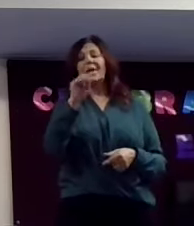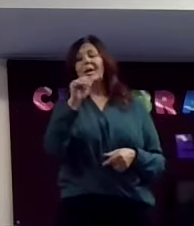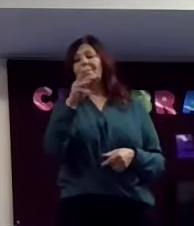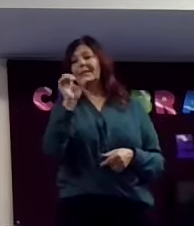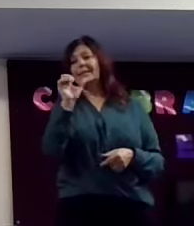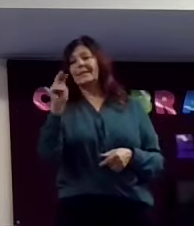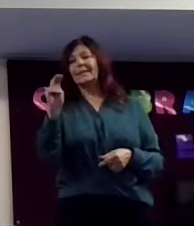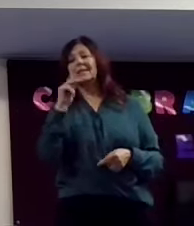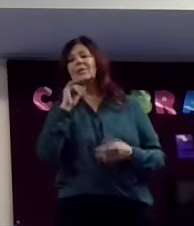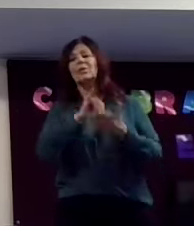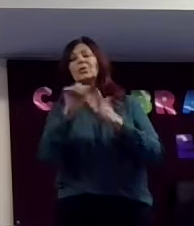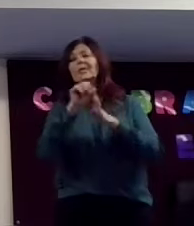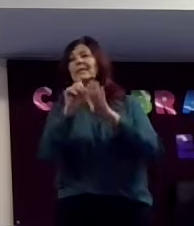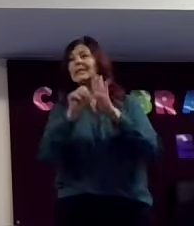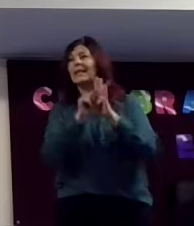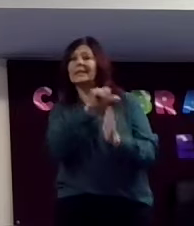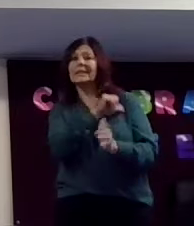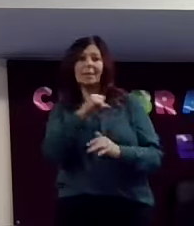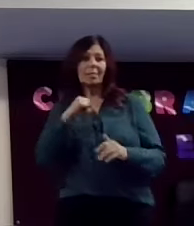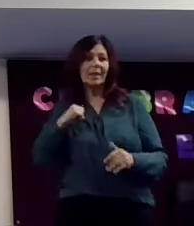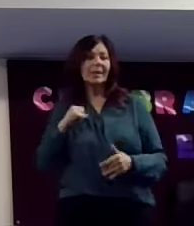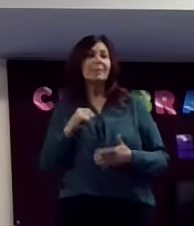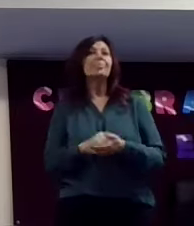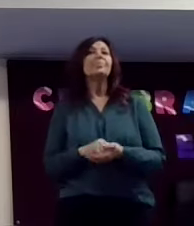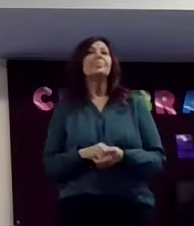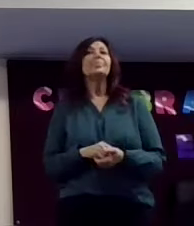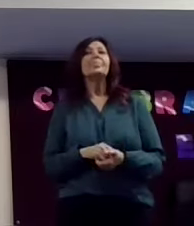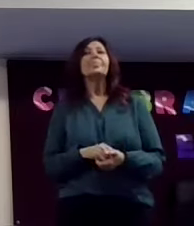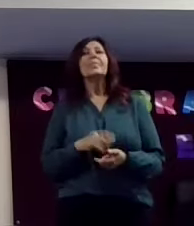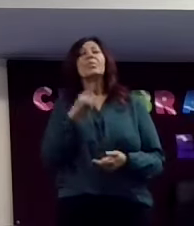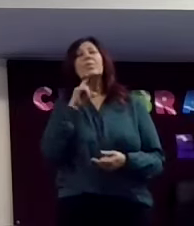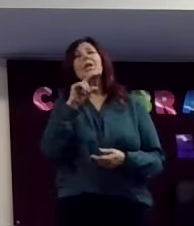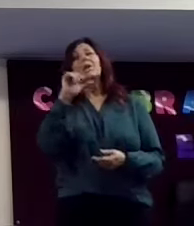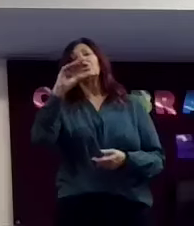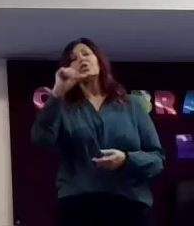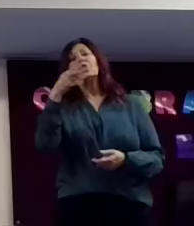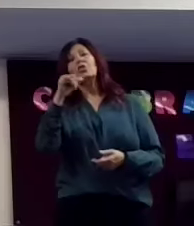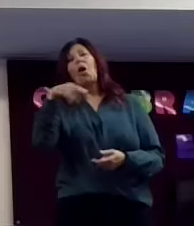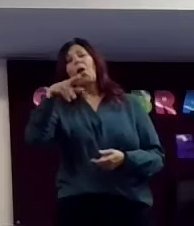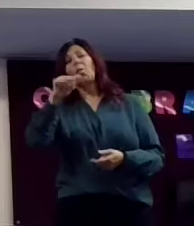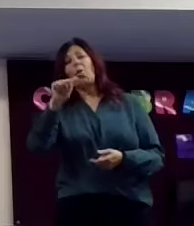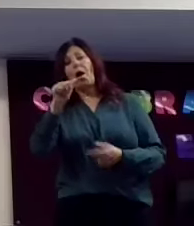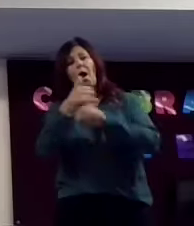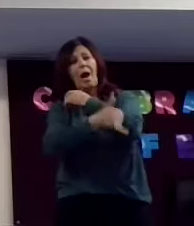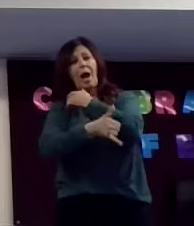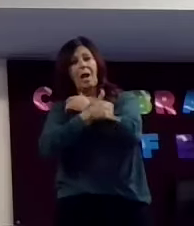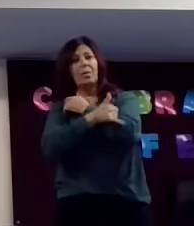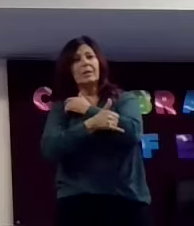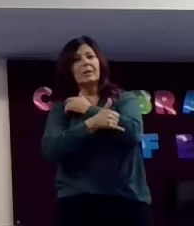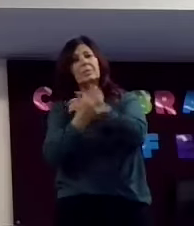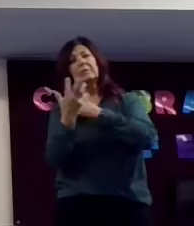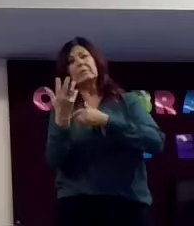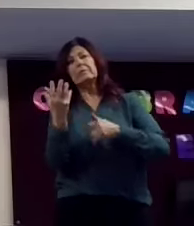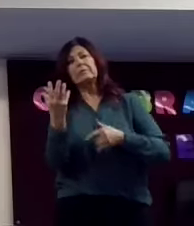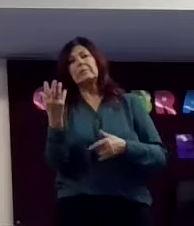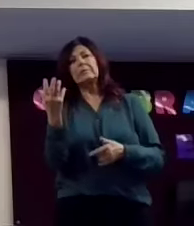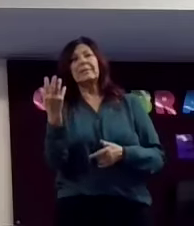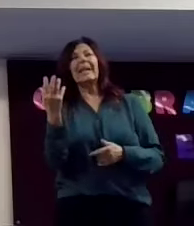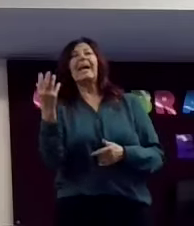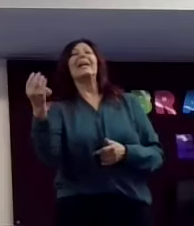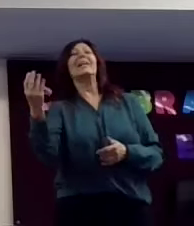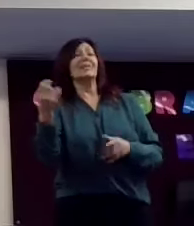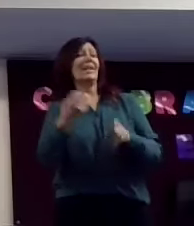running for the New York State Assembly. I'm primarily, it's all of Chautauqua County, which is a bit outside of where